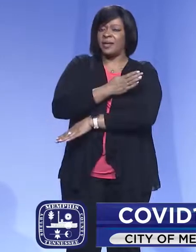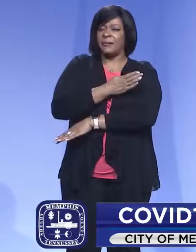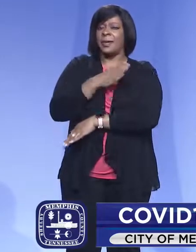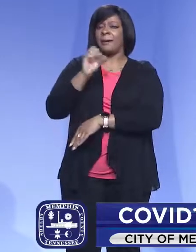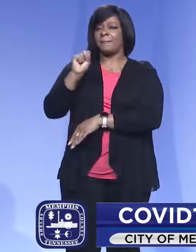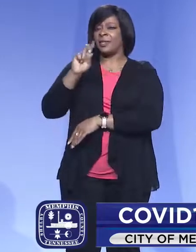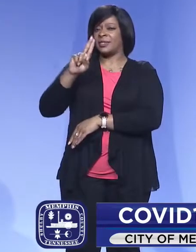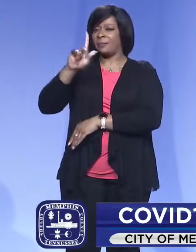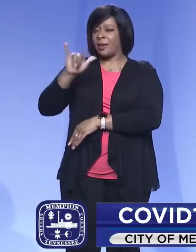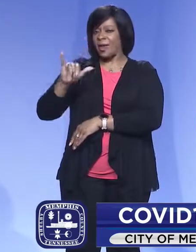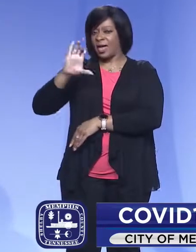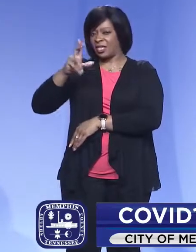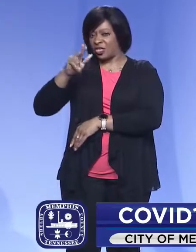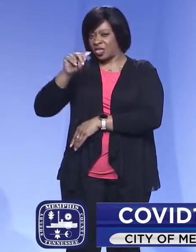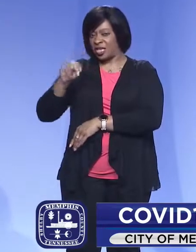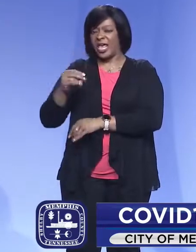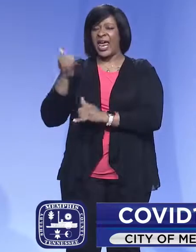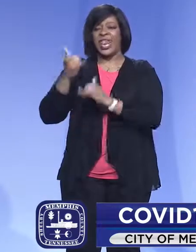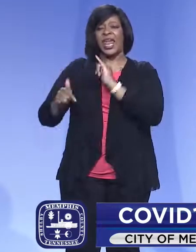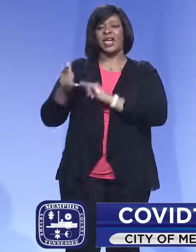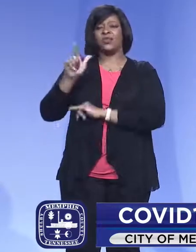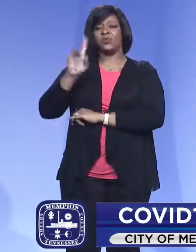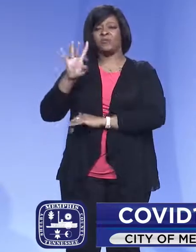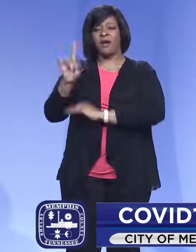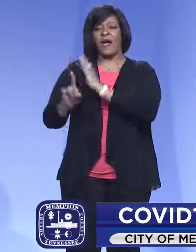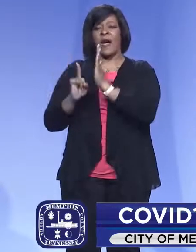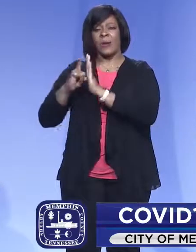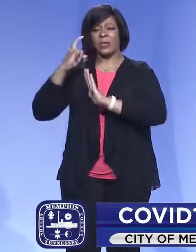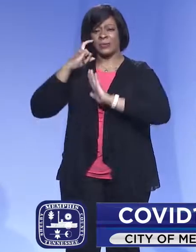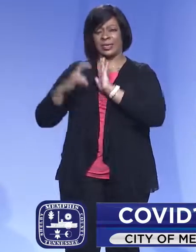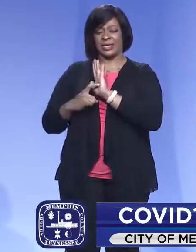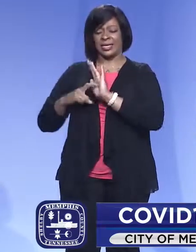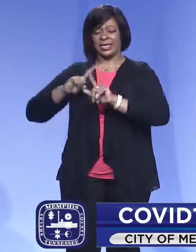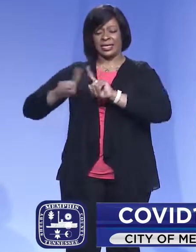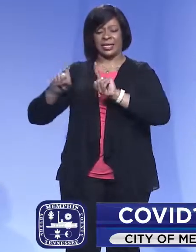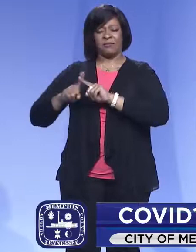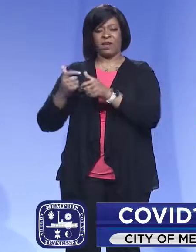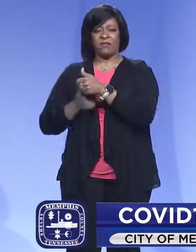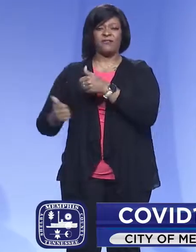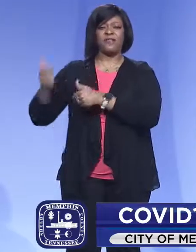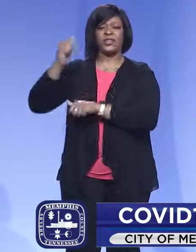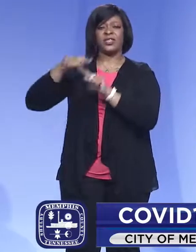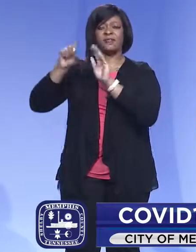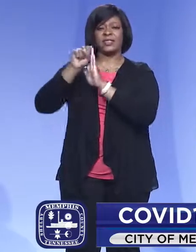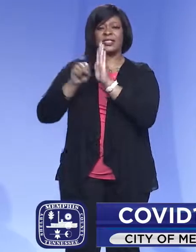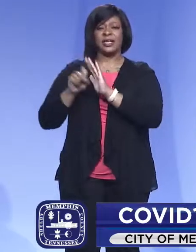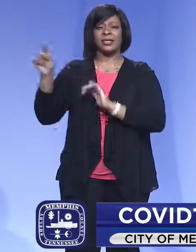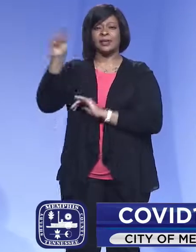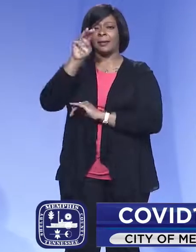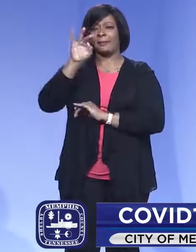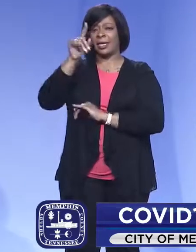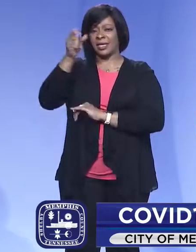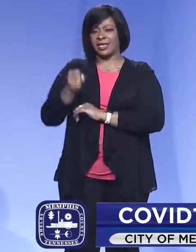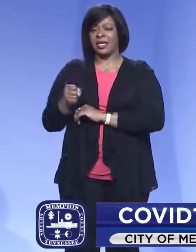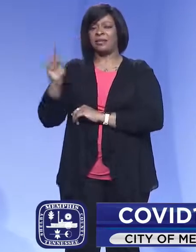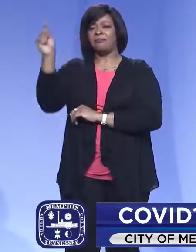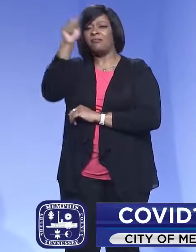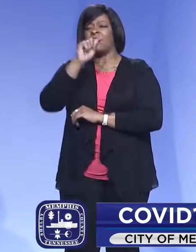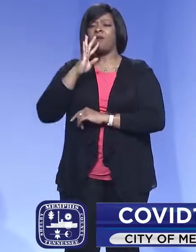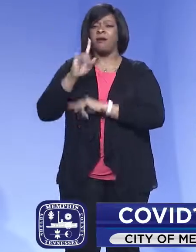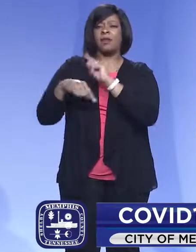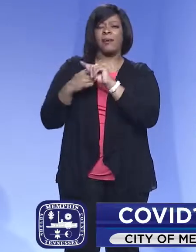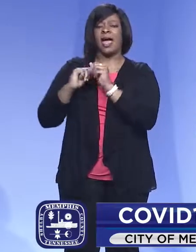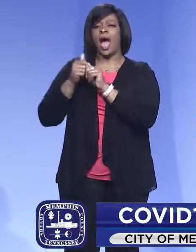chain. Over the last 24 hours, we've seen different officials in different states in the Mid-South and elsewhere, talk about